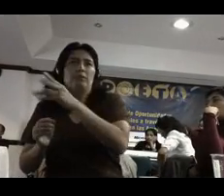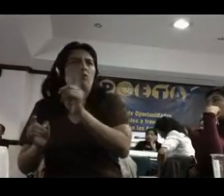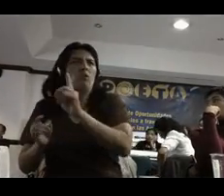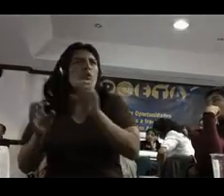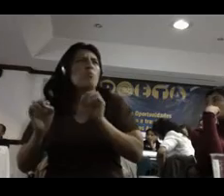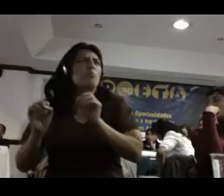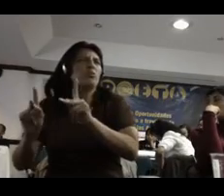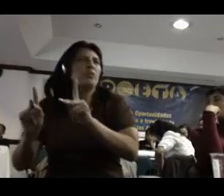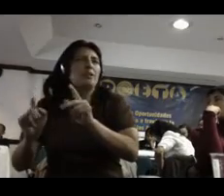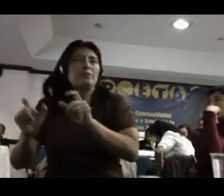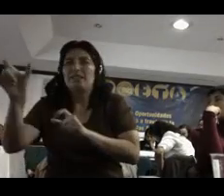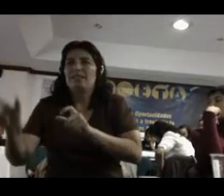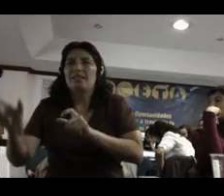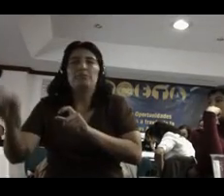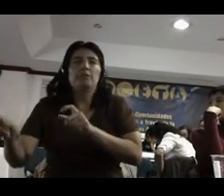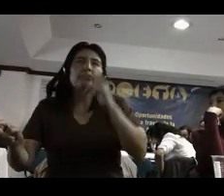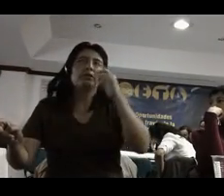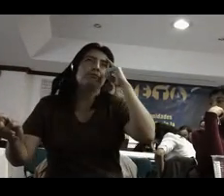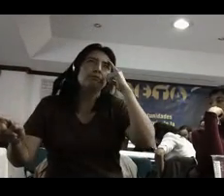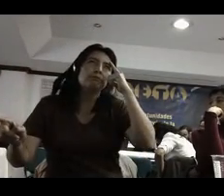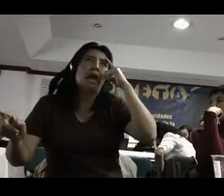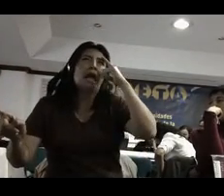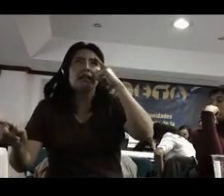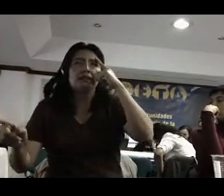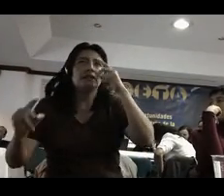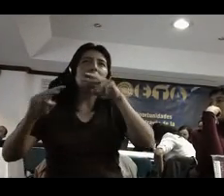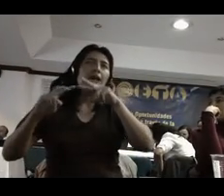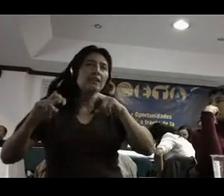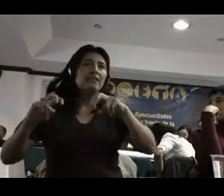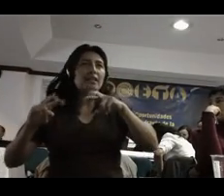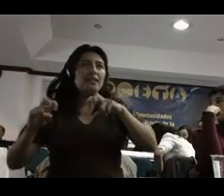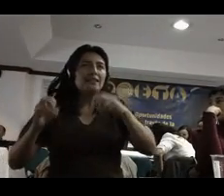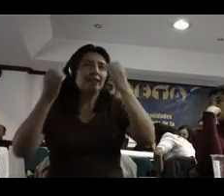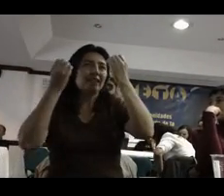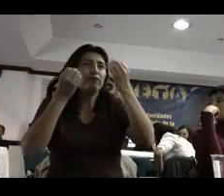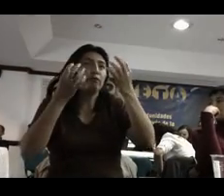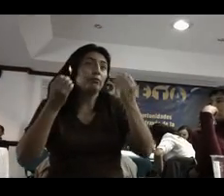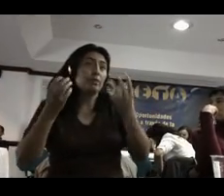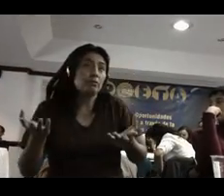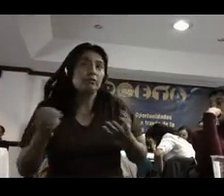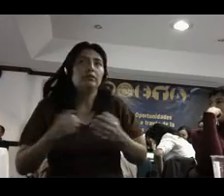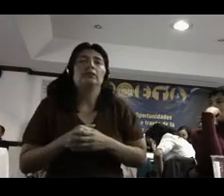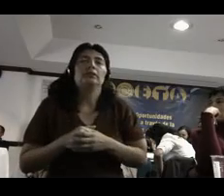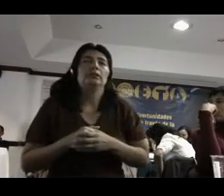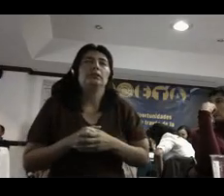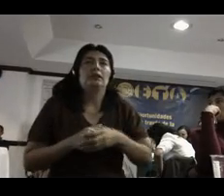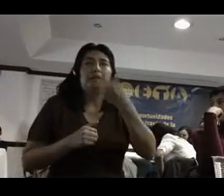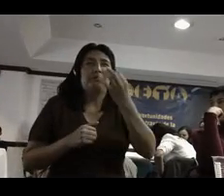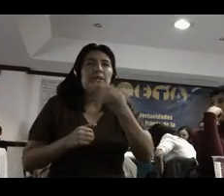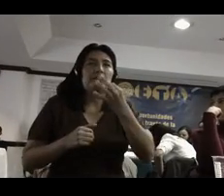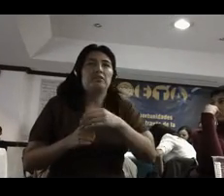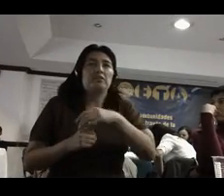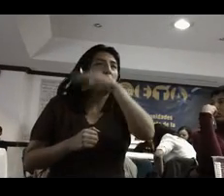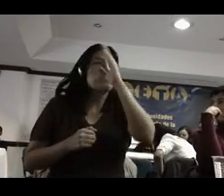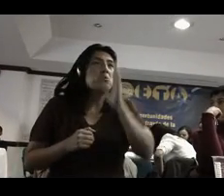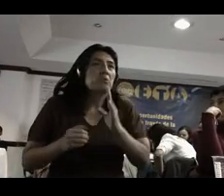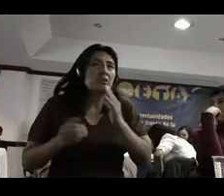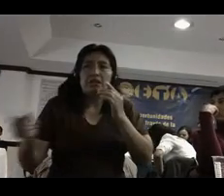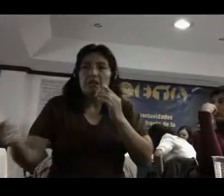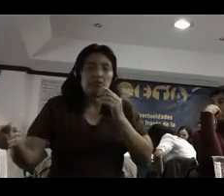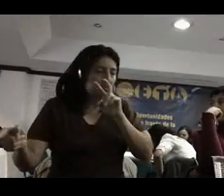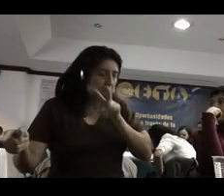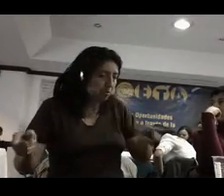reflect, and to examine or to learn from the data. They don't even actually ever see it, usually. There's no opportunity to develop